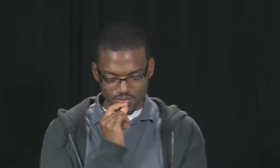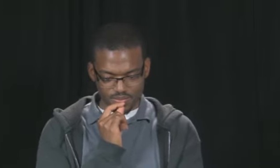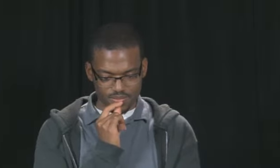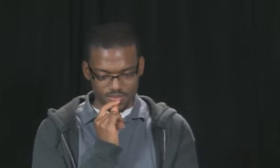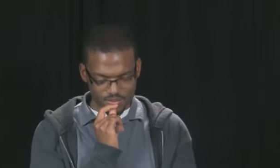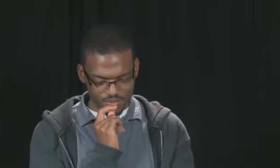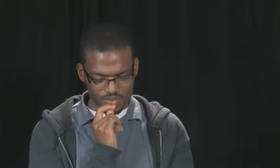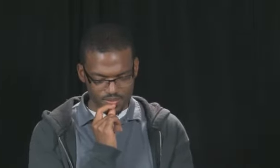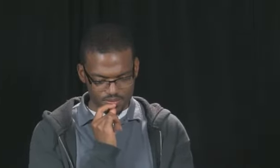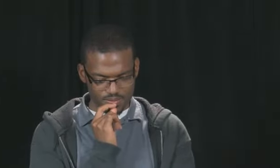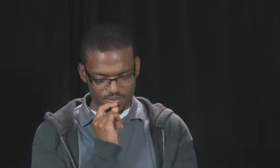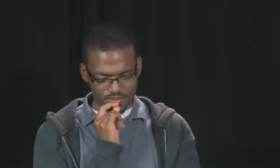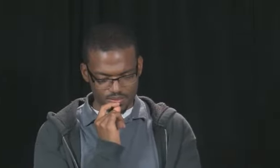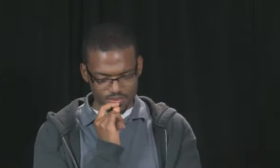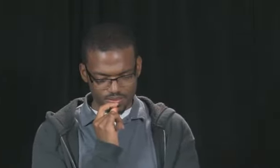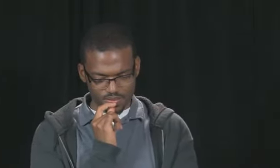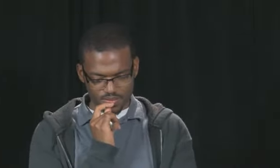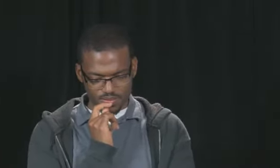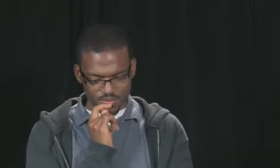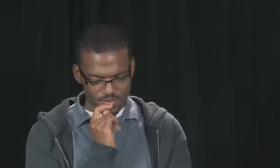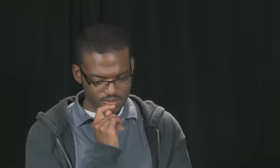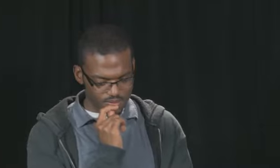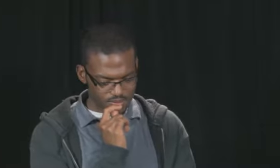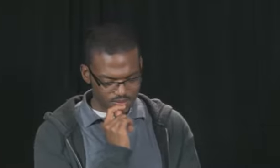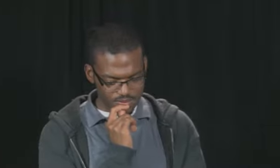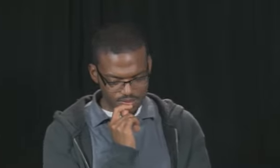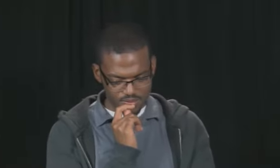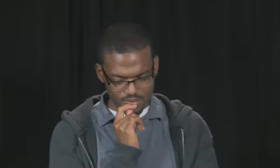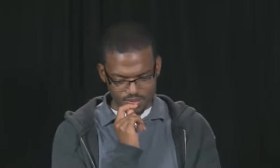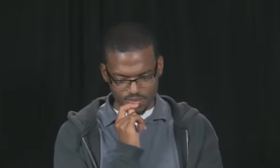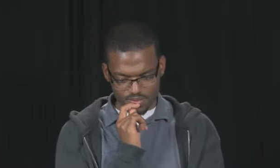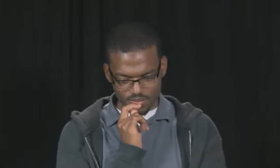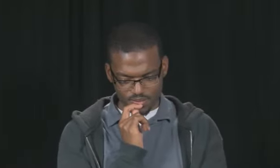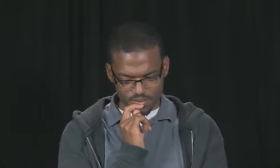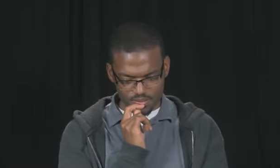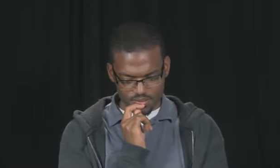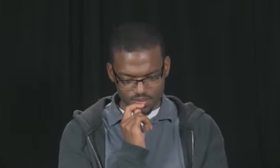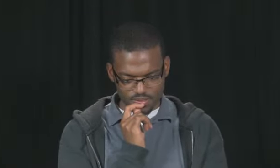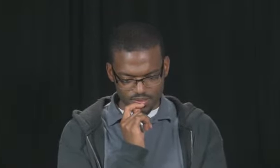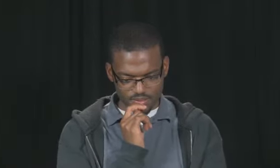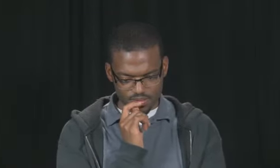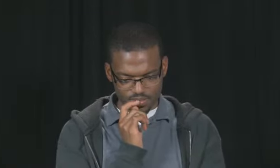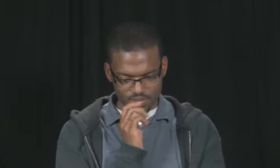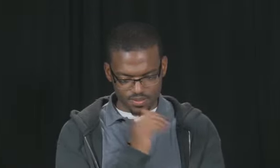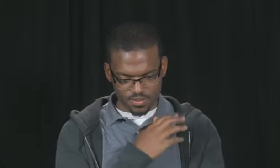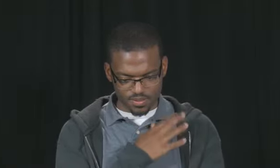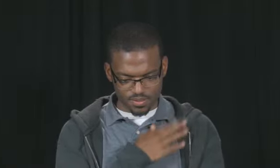it's a monosyllabic series. So instead of the rhythm going ba-bum, ba-bum, ba-bum, ba-bum, which you have the option to do